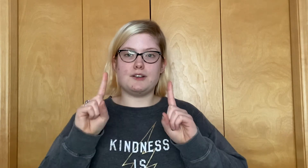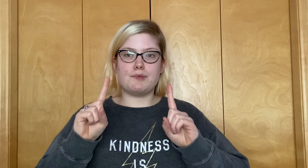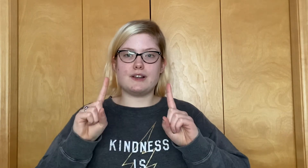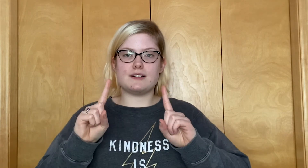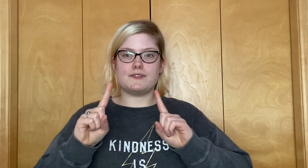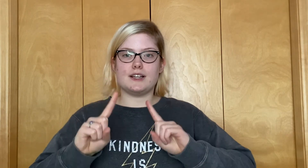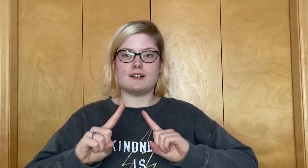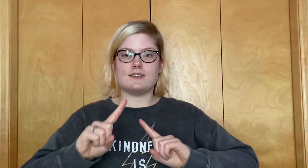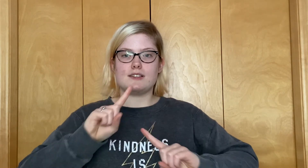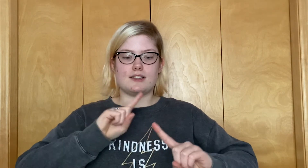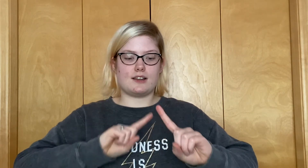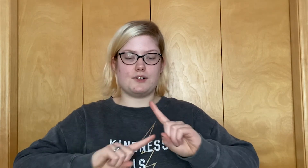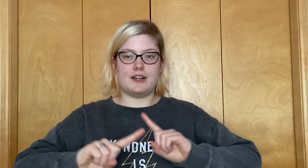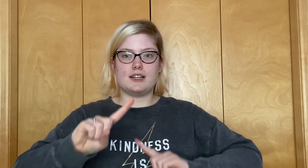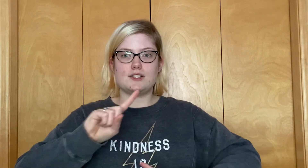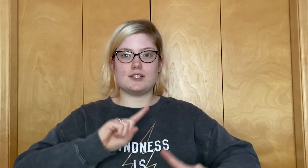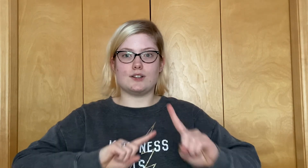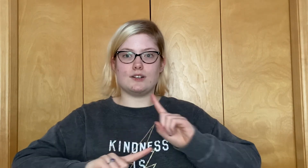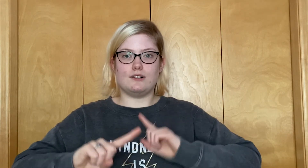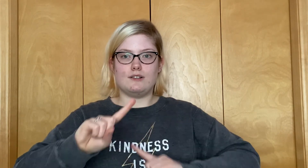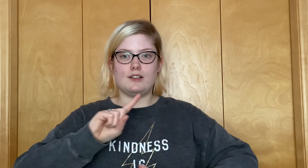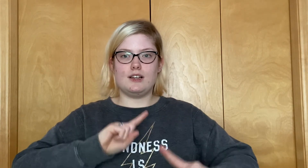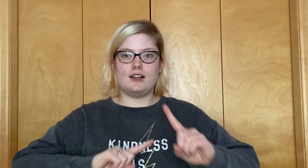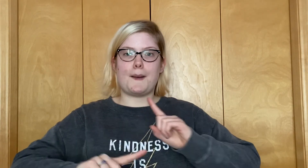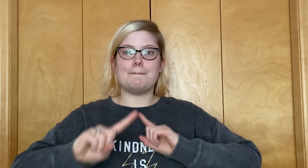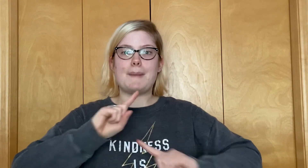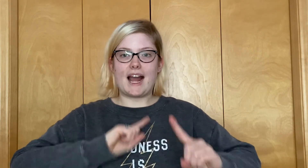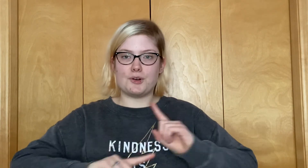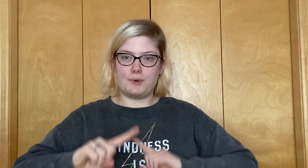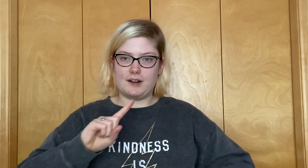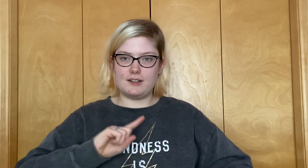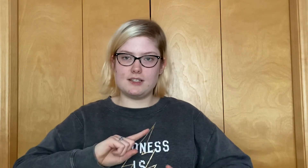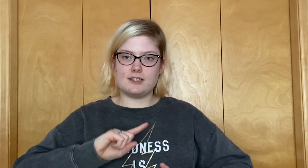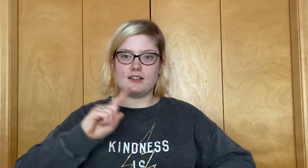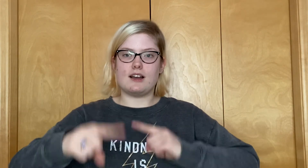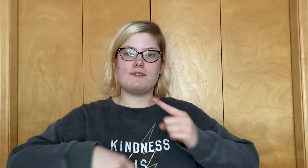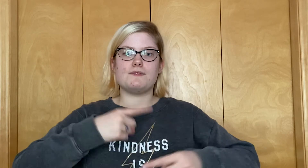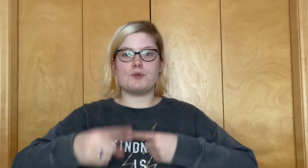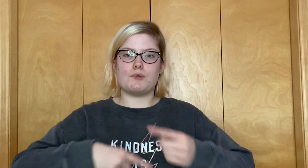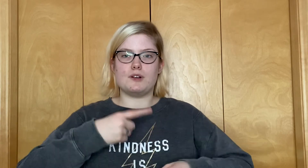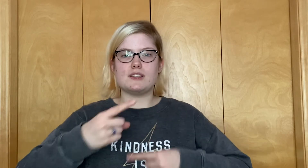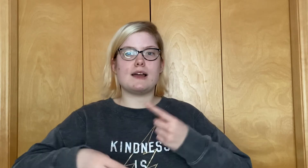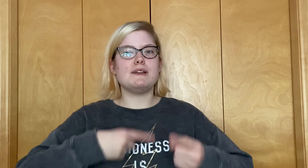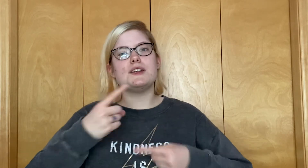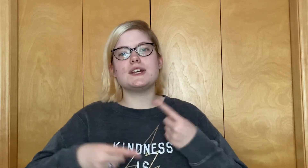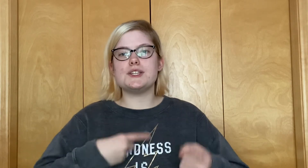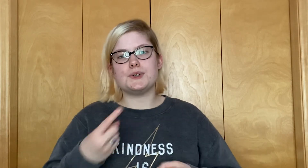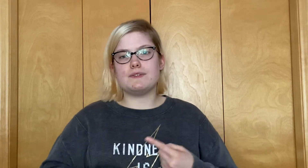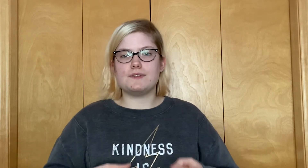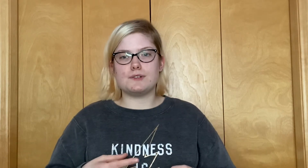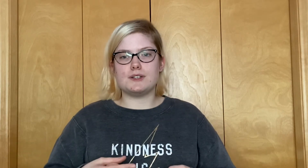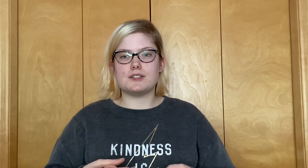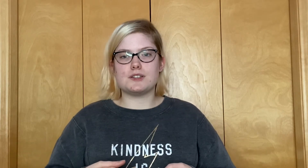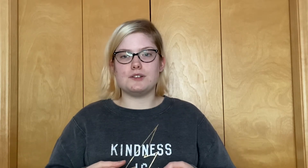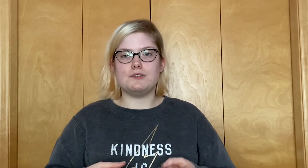pointer fingers going in a circle backwards, not forwards. I mean, you can do it forwards too,